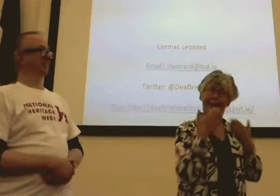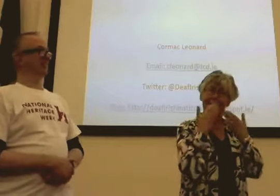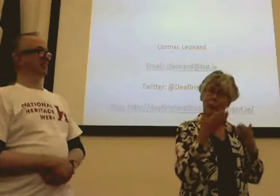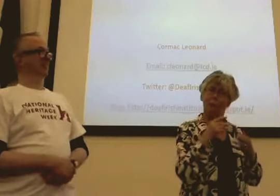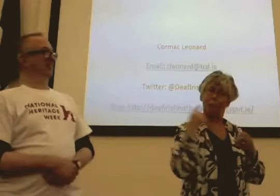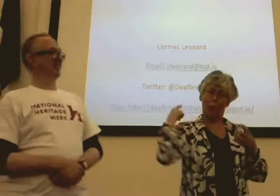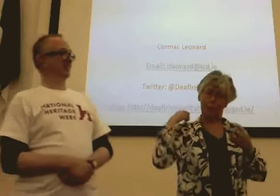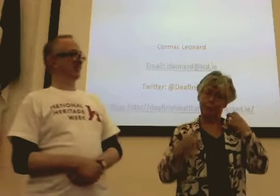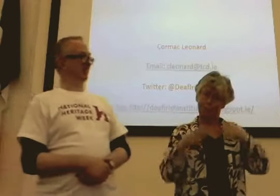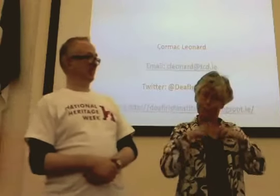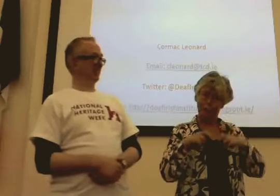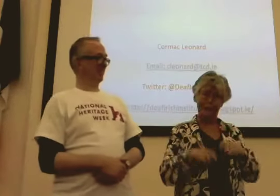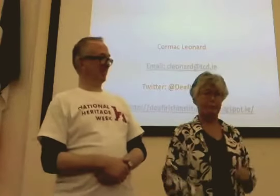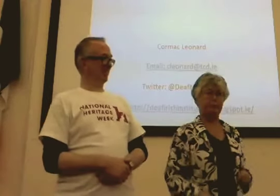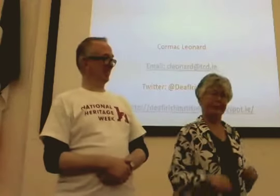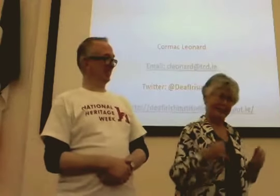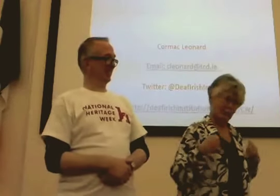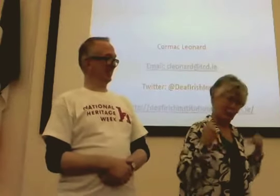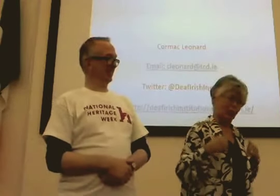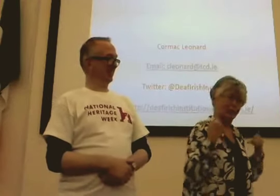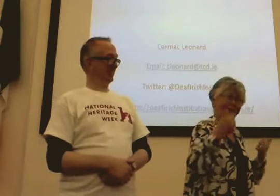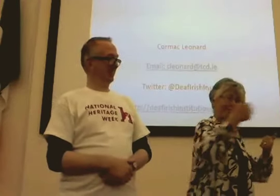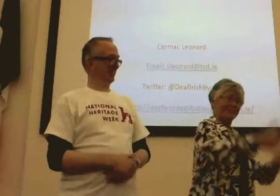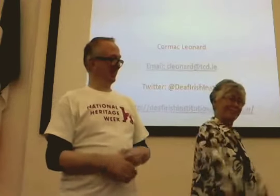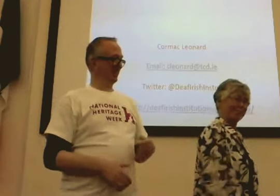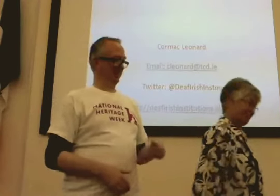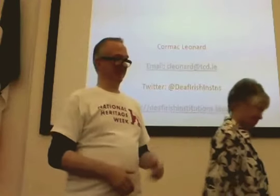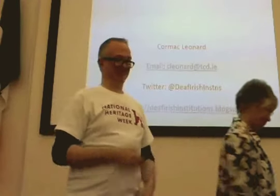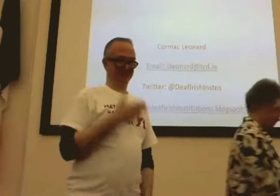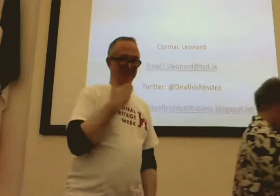That's your problem. I don't know.